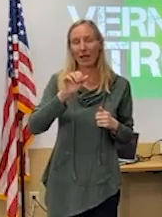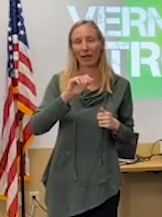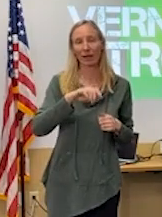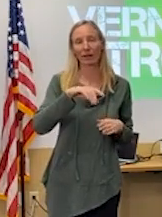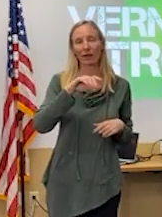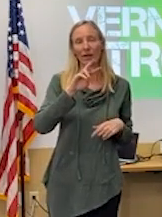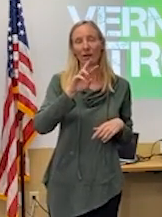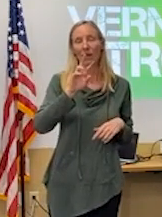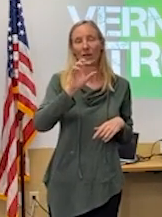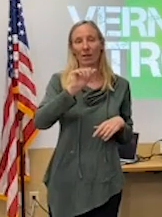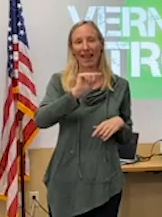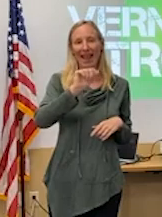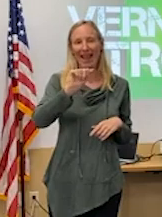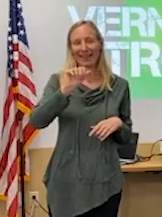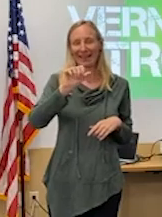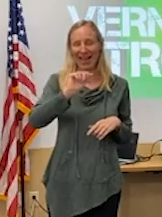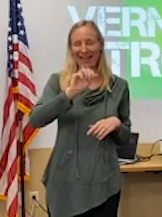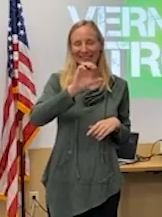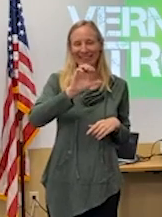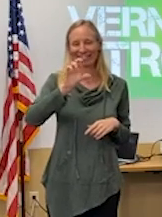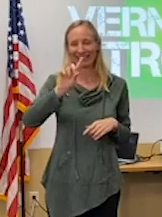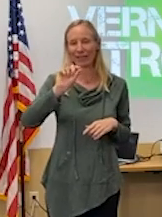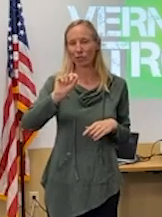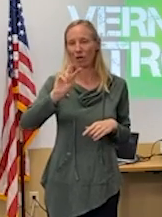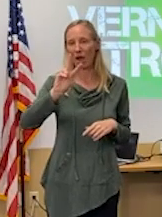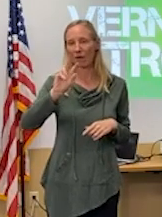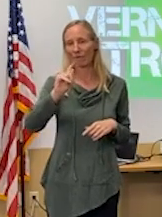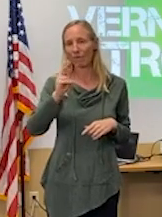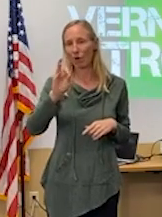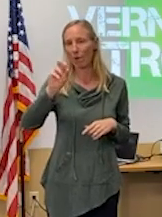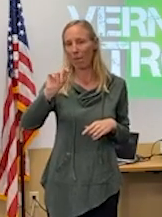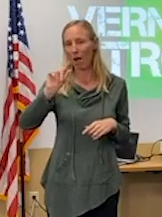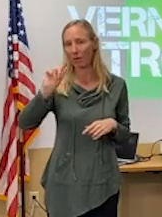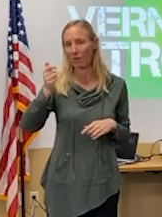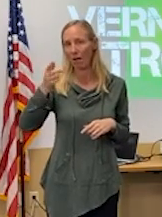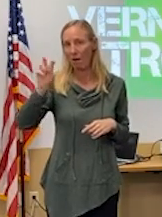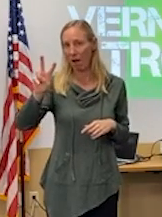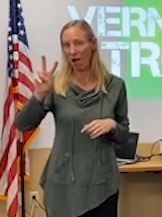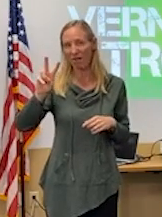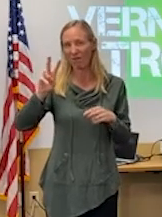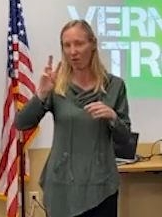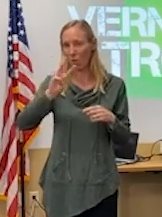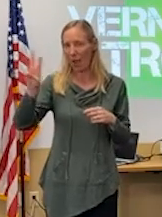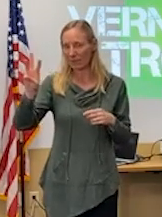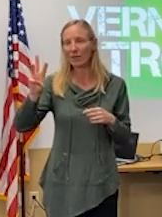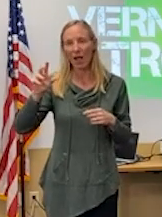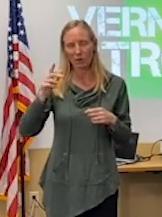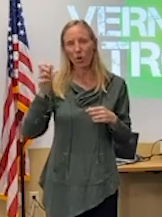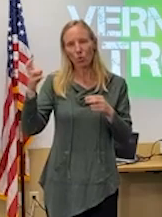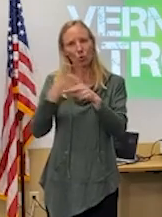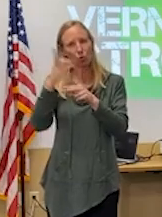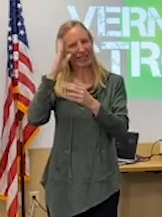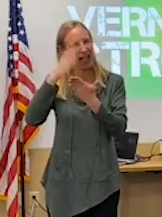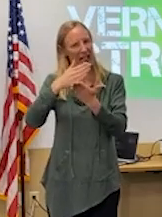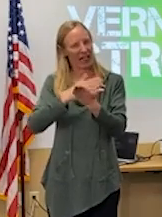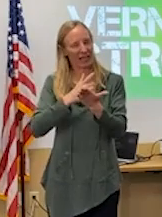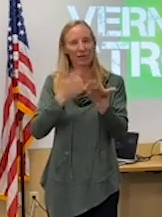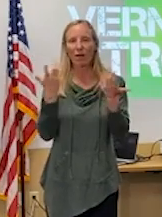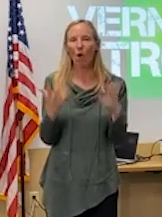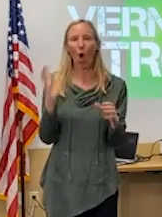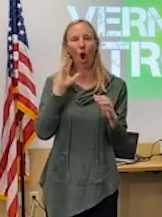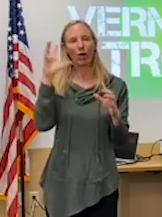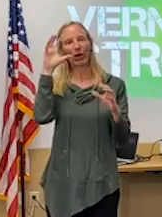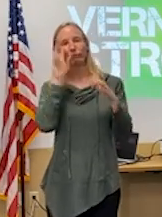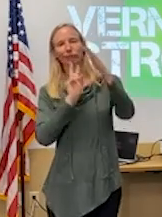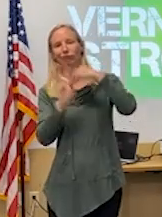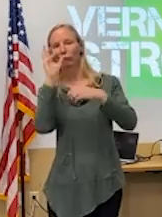www.accd.vermont.gov. Second, we know many applicants are anxious to get their grant as soon as possible. We're working as fast as we can,